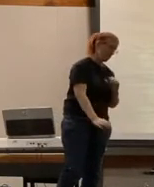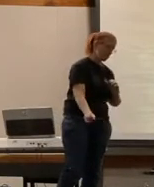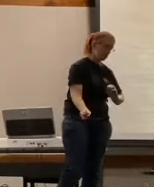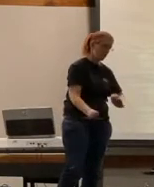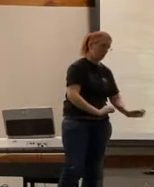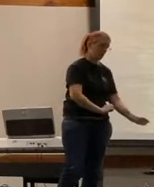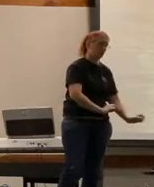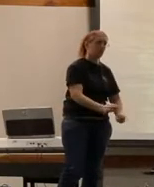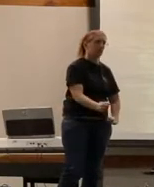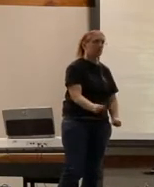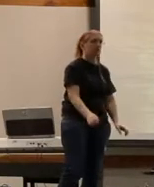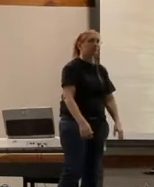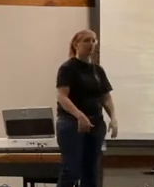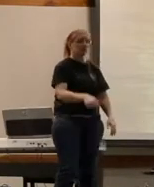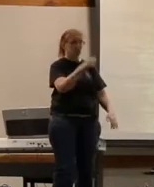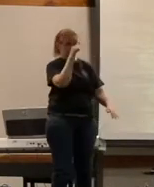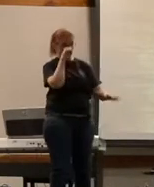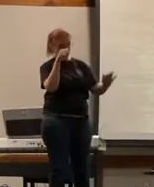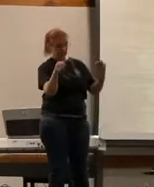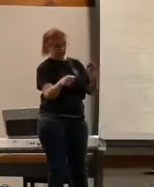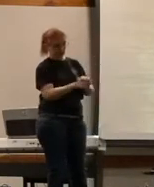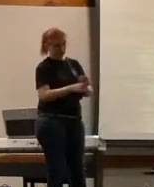Hidden street.